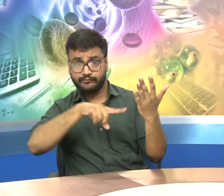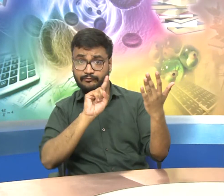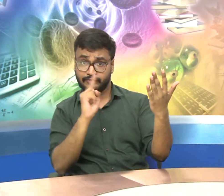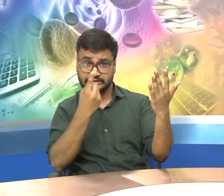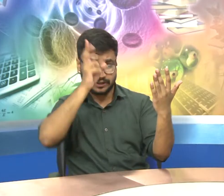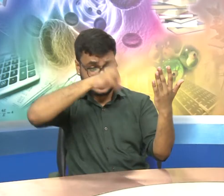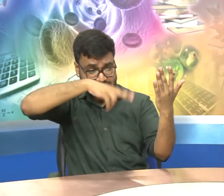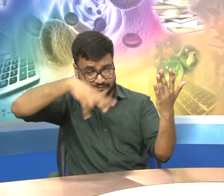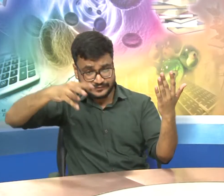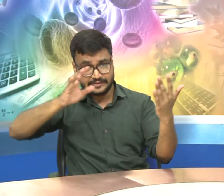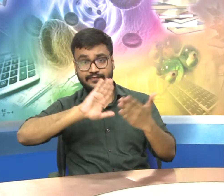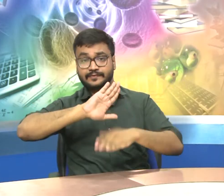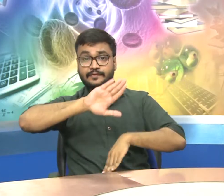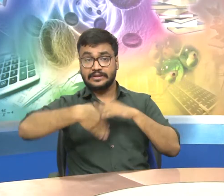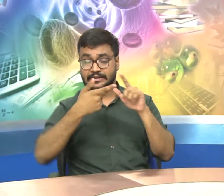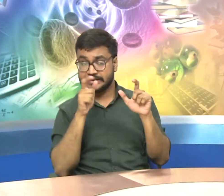Activity 20.5.